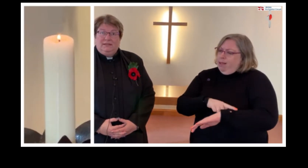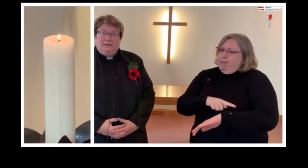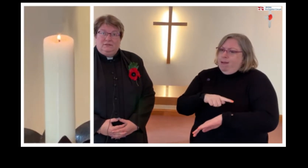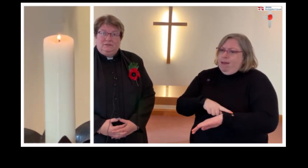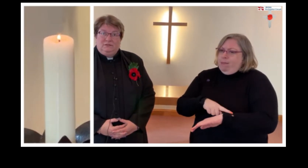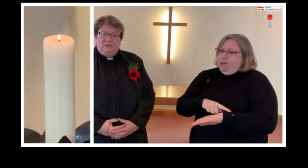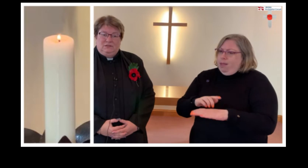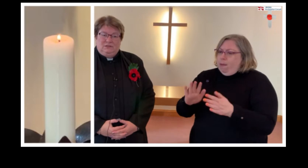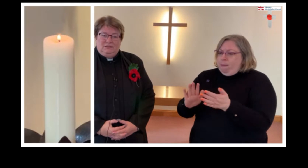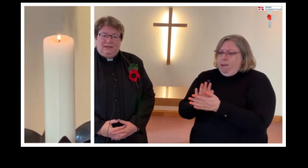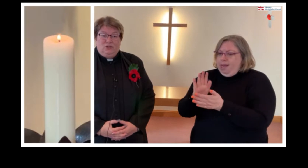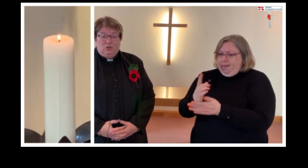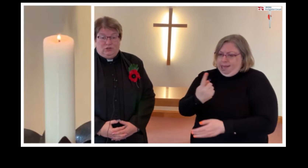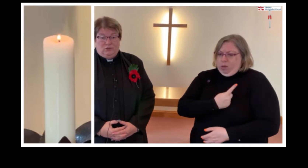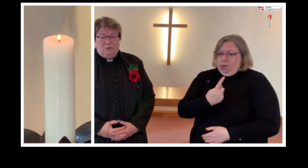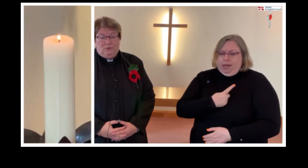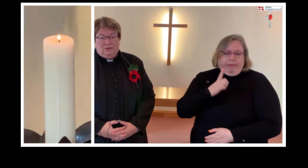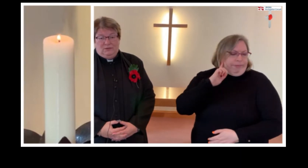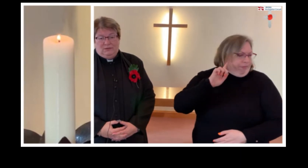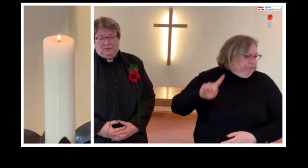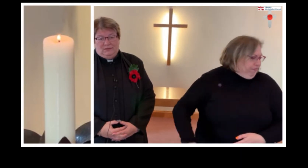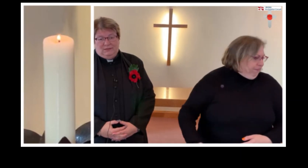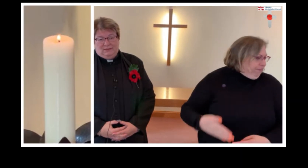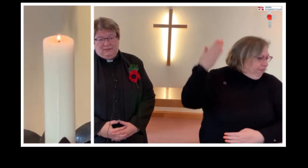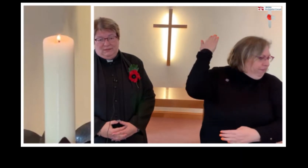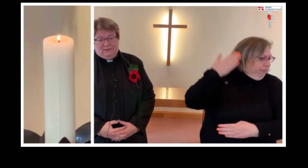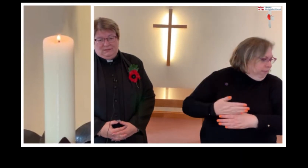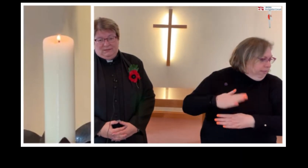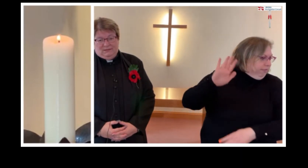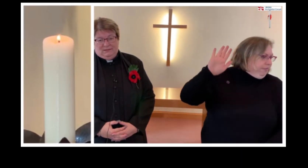pleased ourselves and not you.